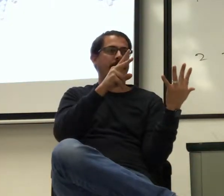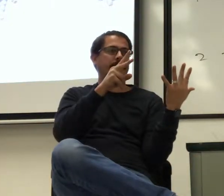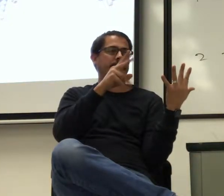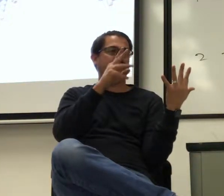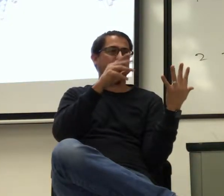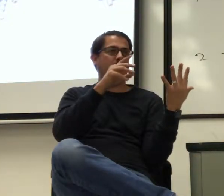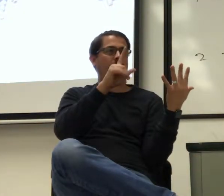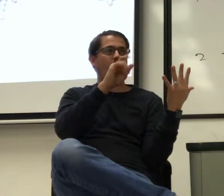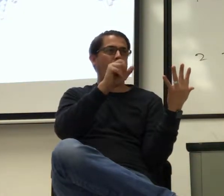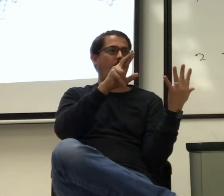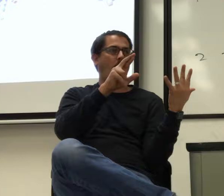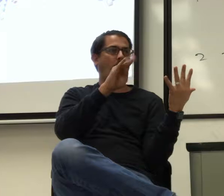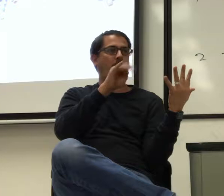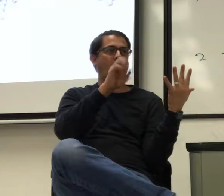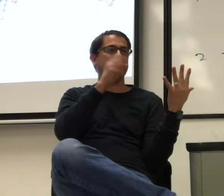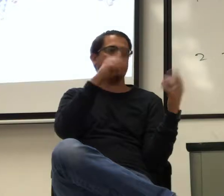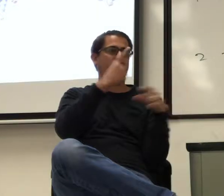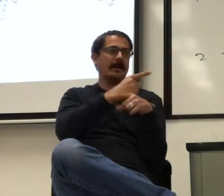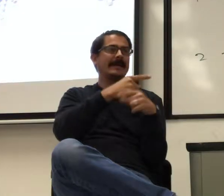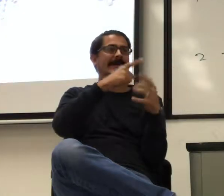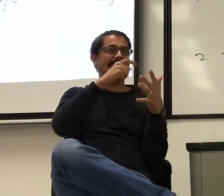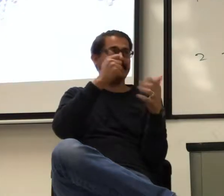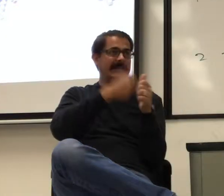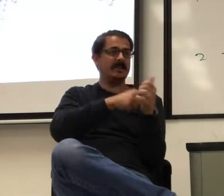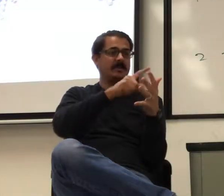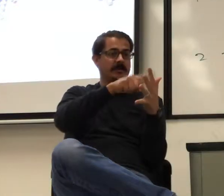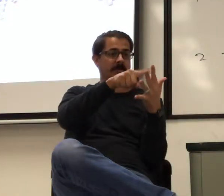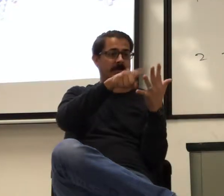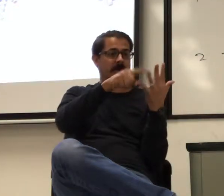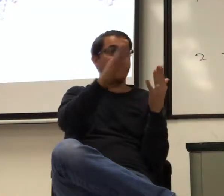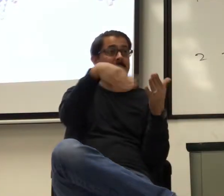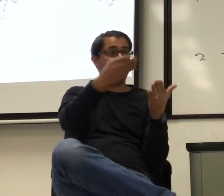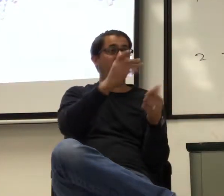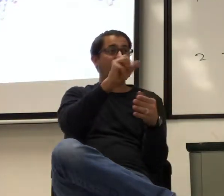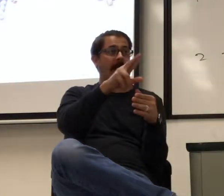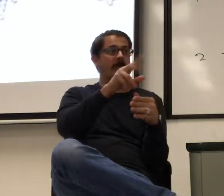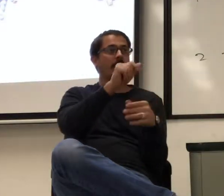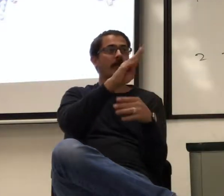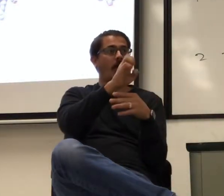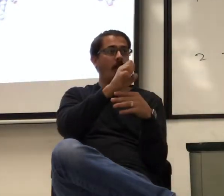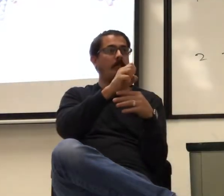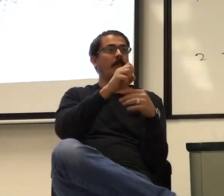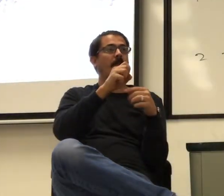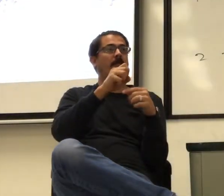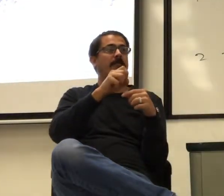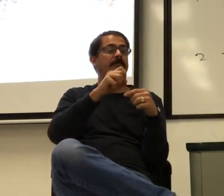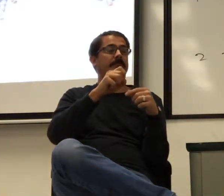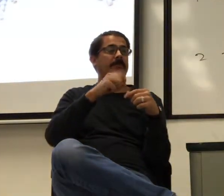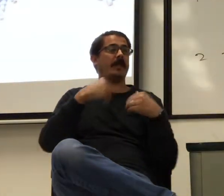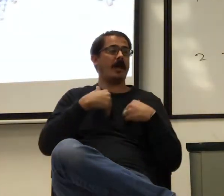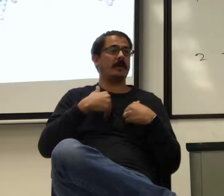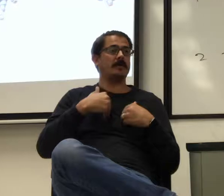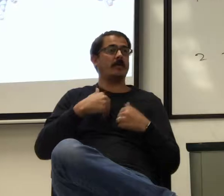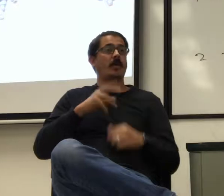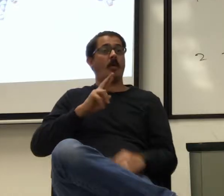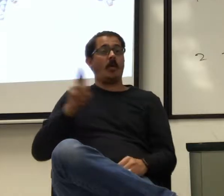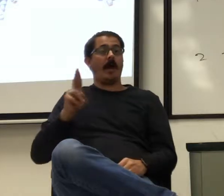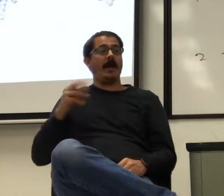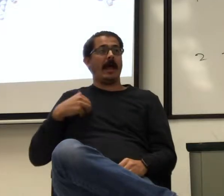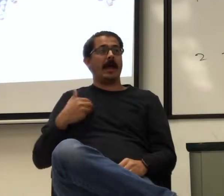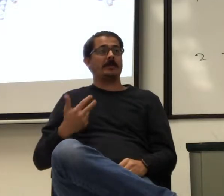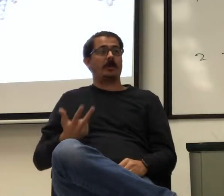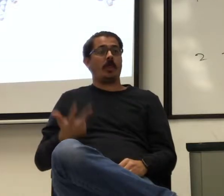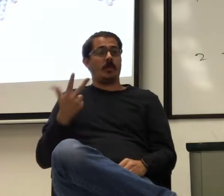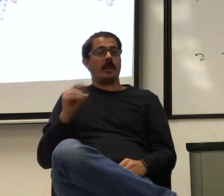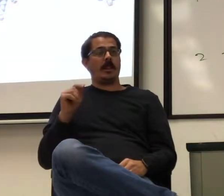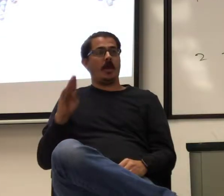right. Each delivers air to a lobe of the lung. So now you know the right lung has 3 lobes and the left lung has 2 lobes.